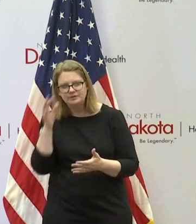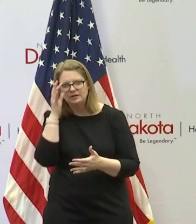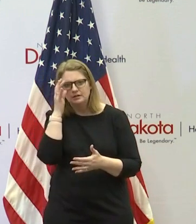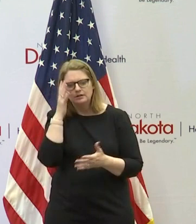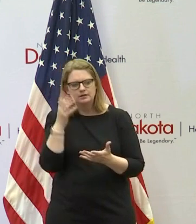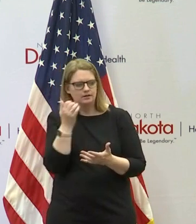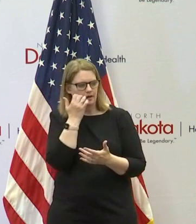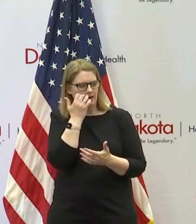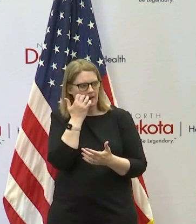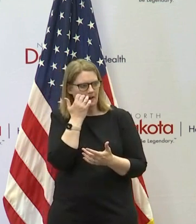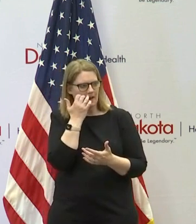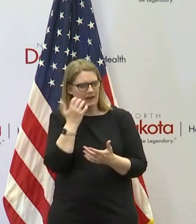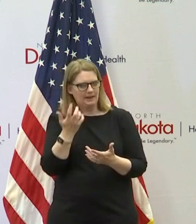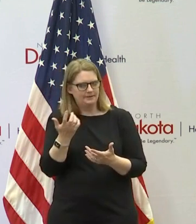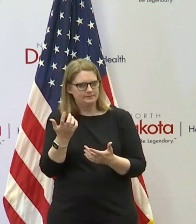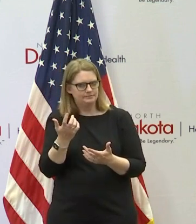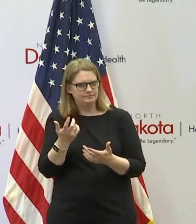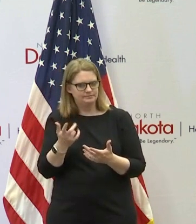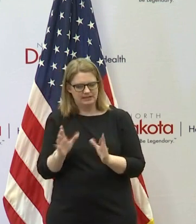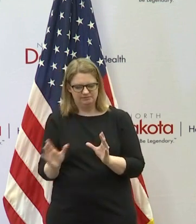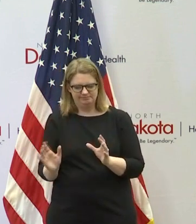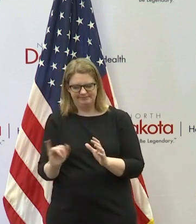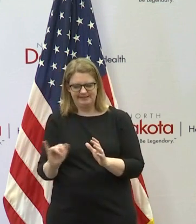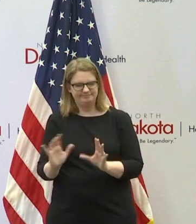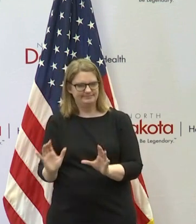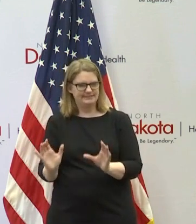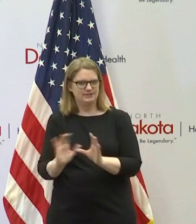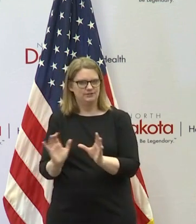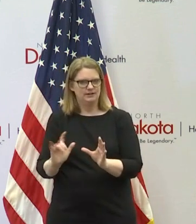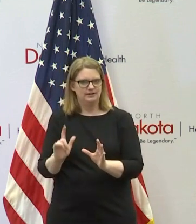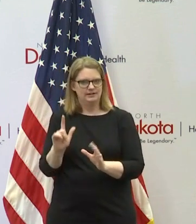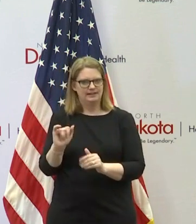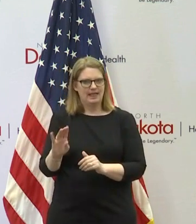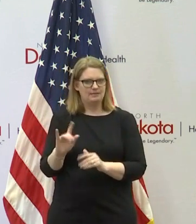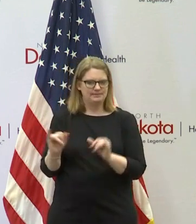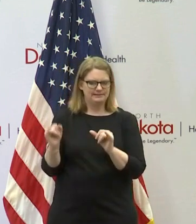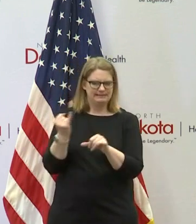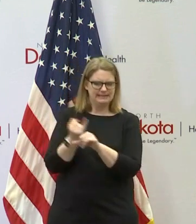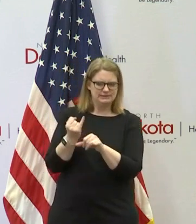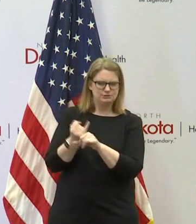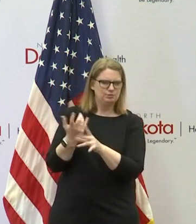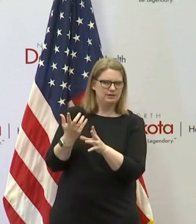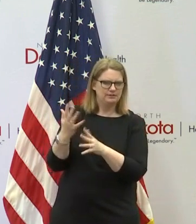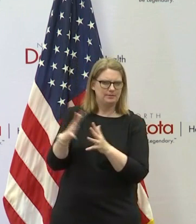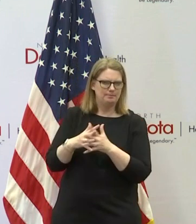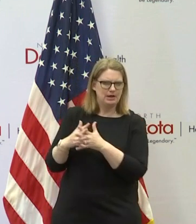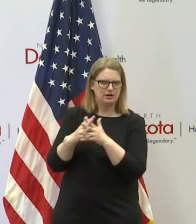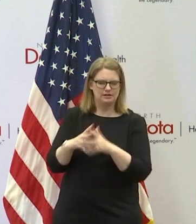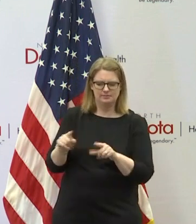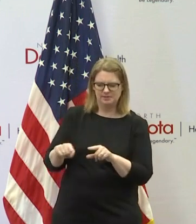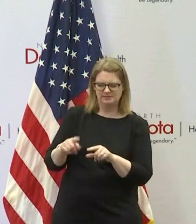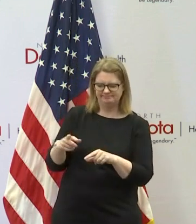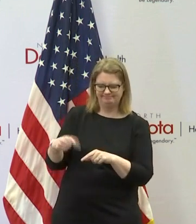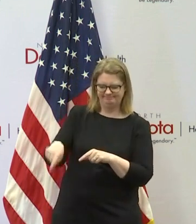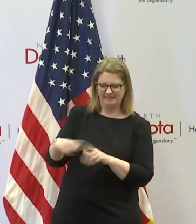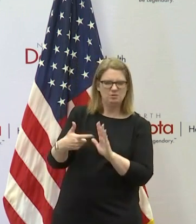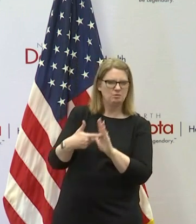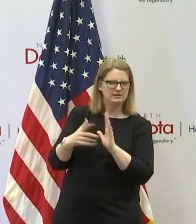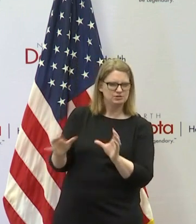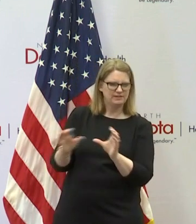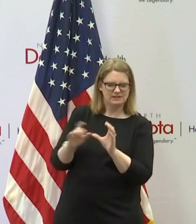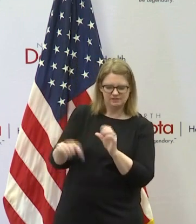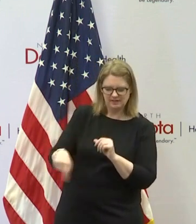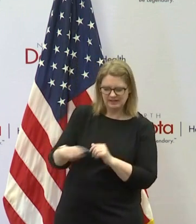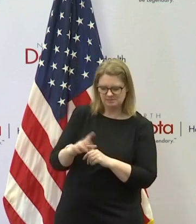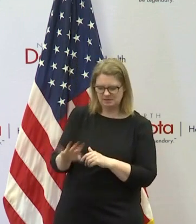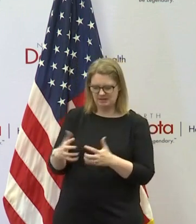CLIA. CLIA is the Certified Lab Institute of America, I believe, are the initials, but they require certifications for these. But